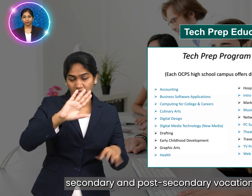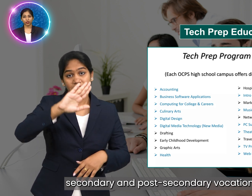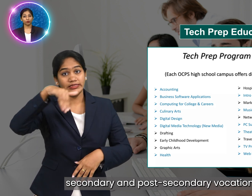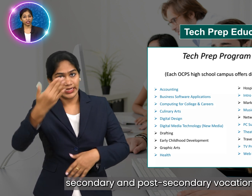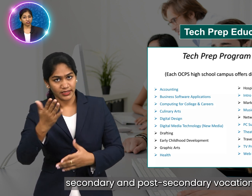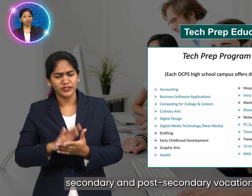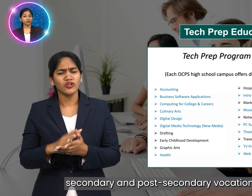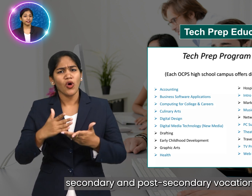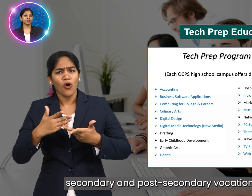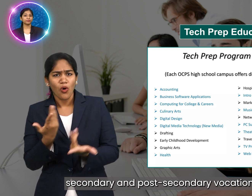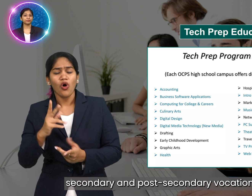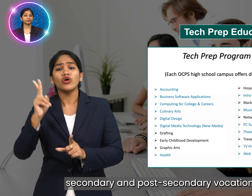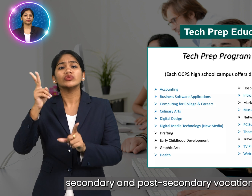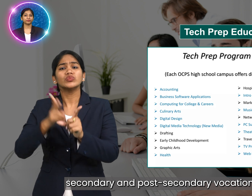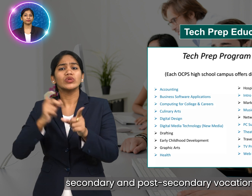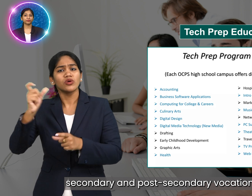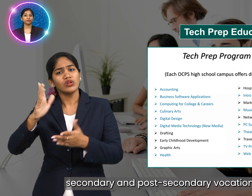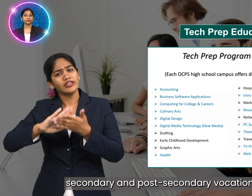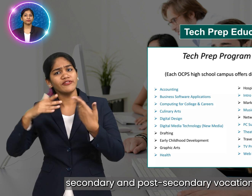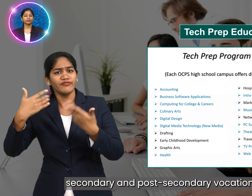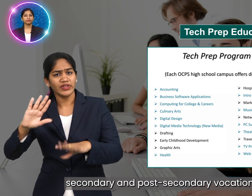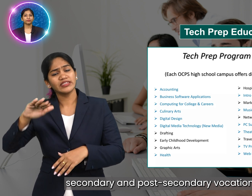post-secondary vocational training